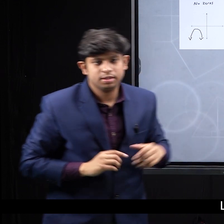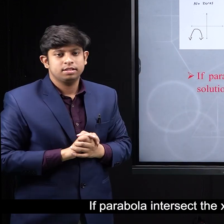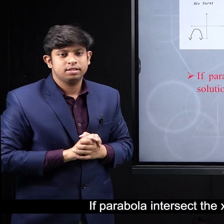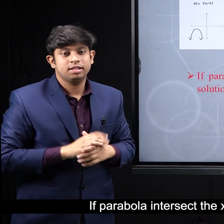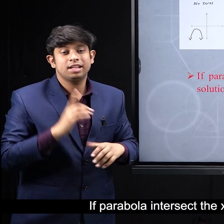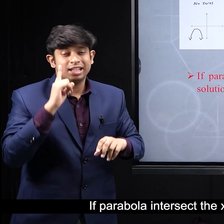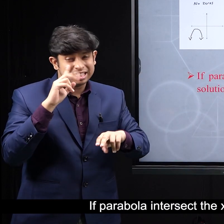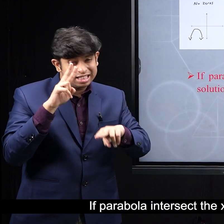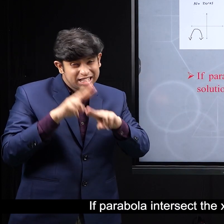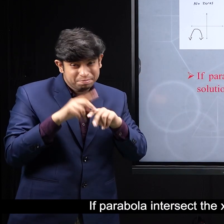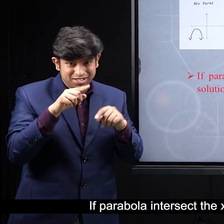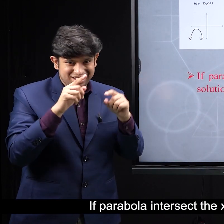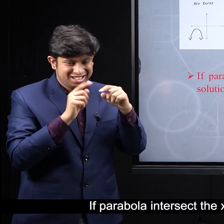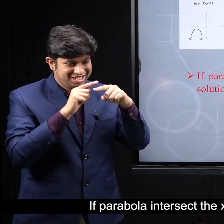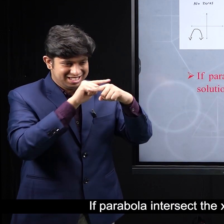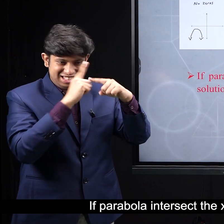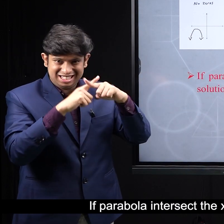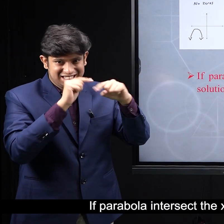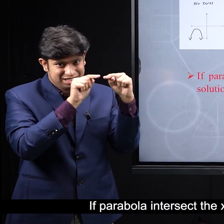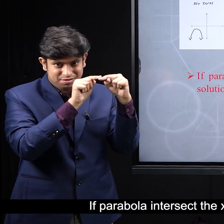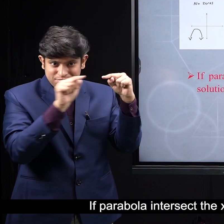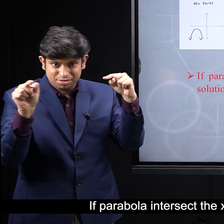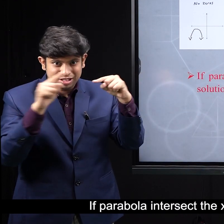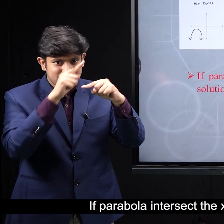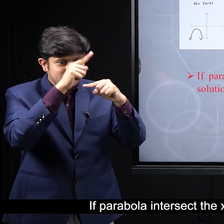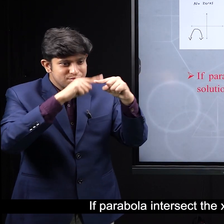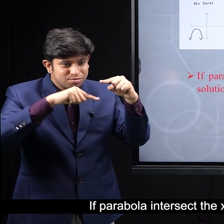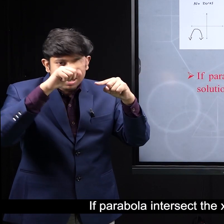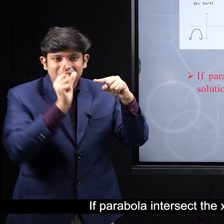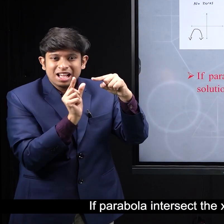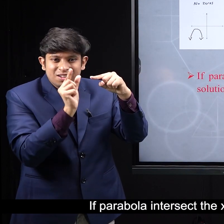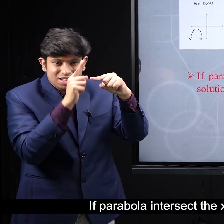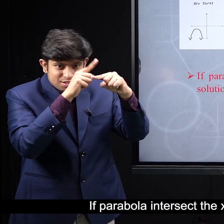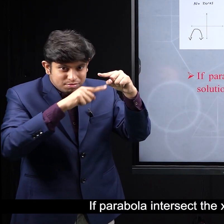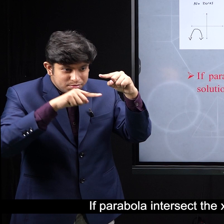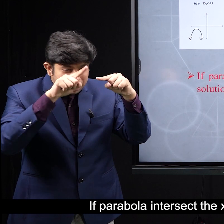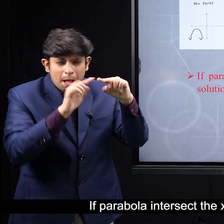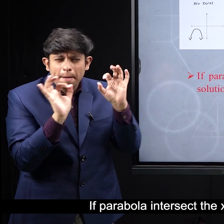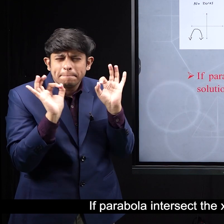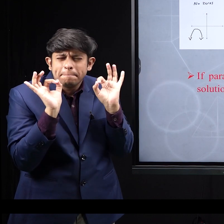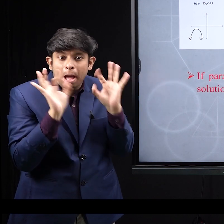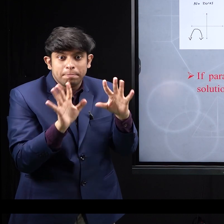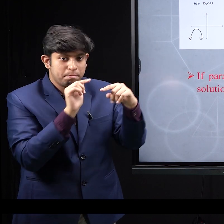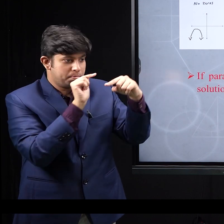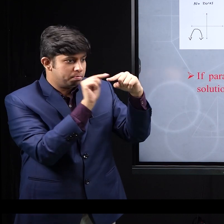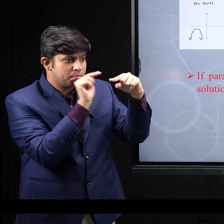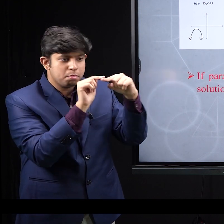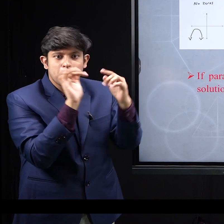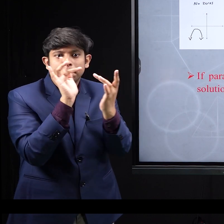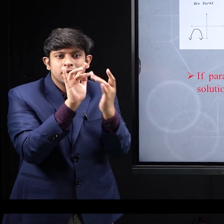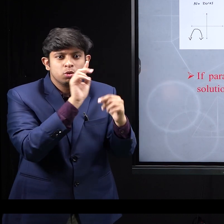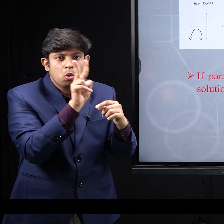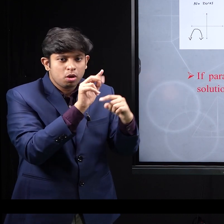If parabola intersect the x axis at 2 points, then exactly 2 solutions will exist.